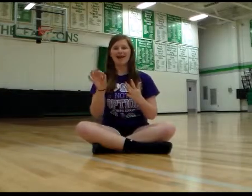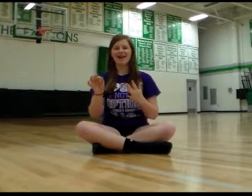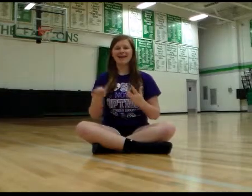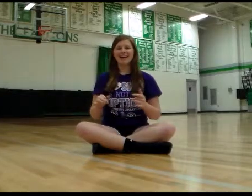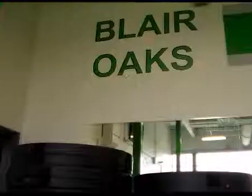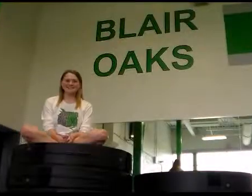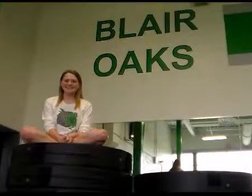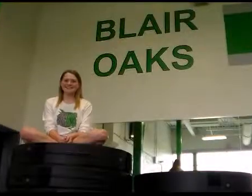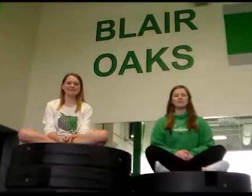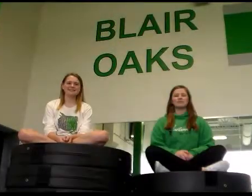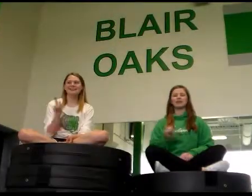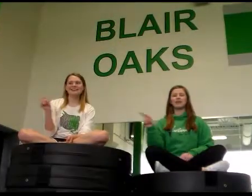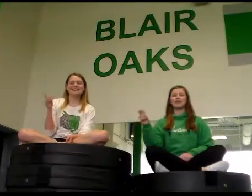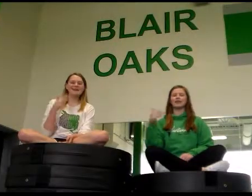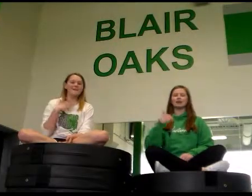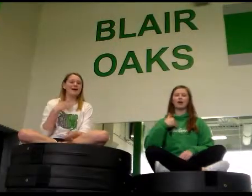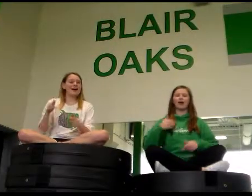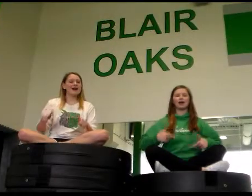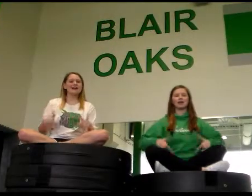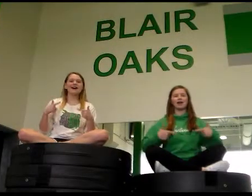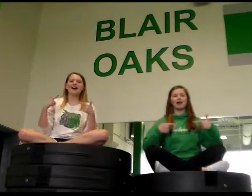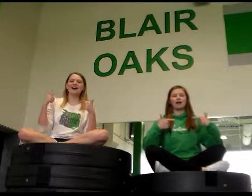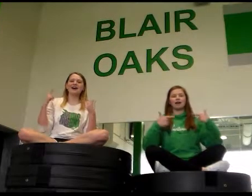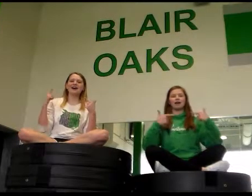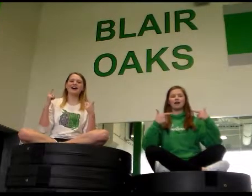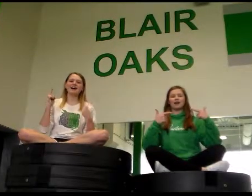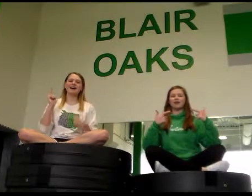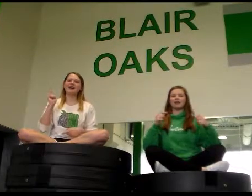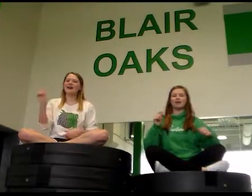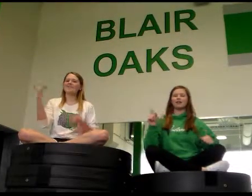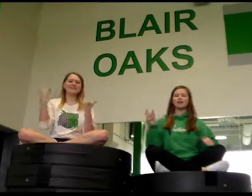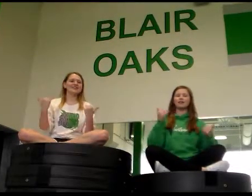bricks It's my life